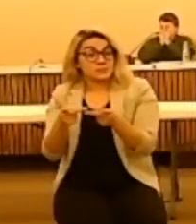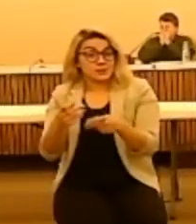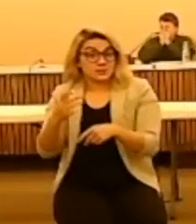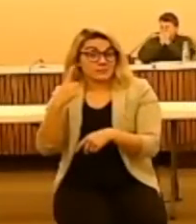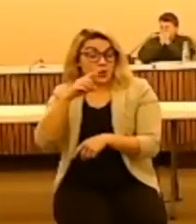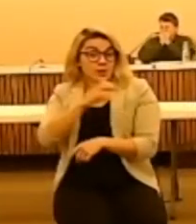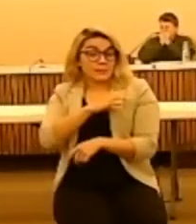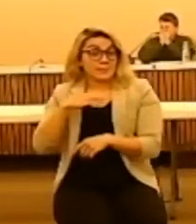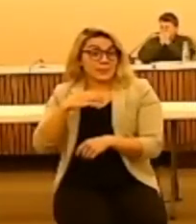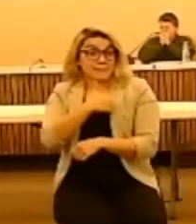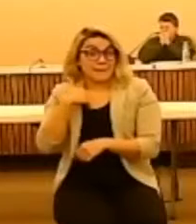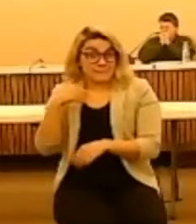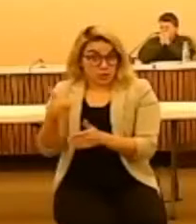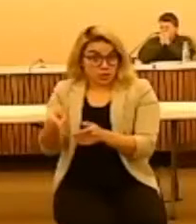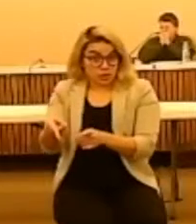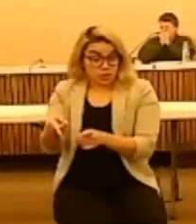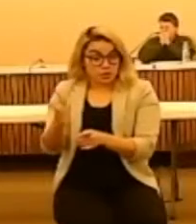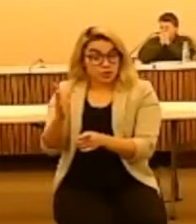your,